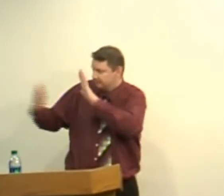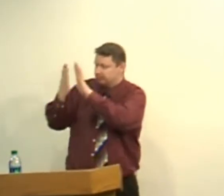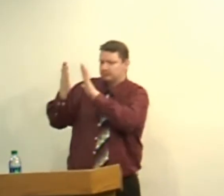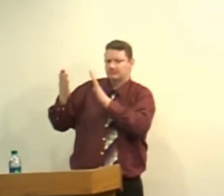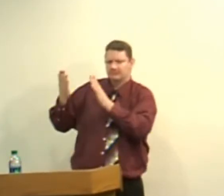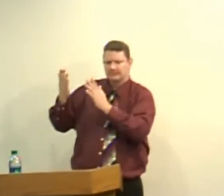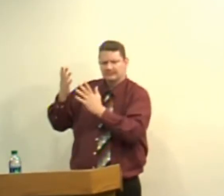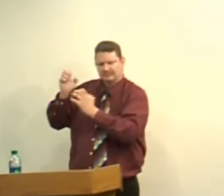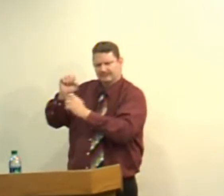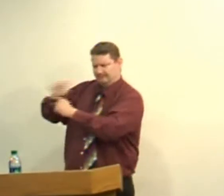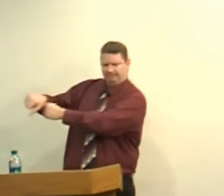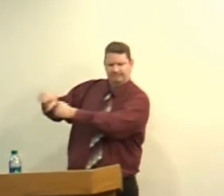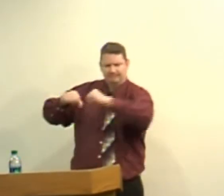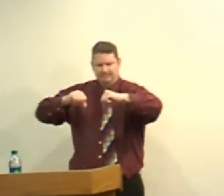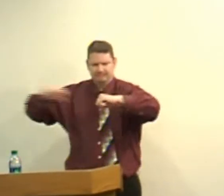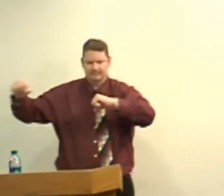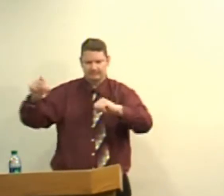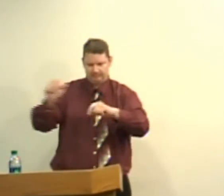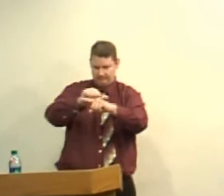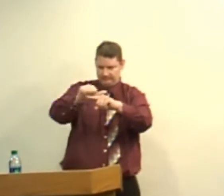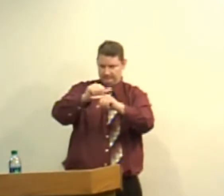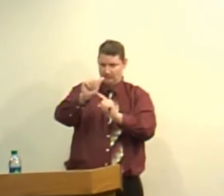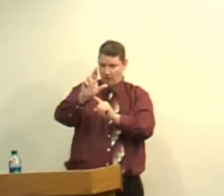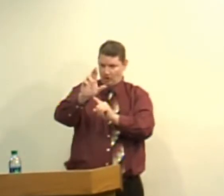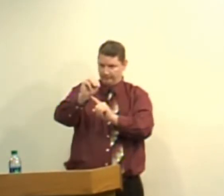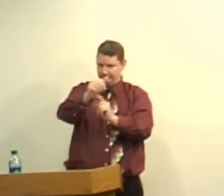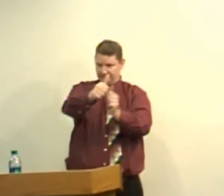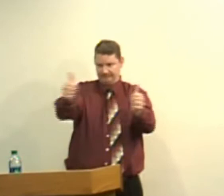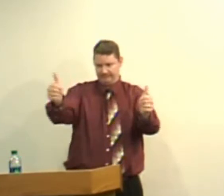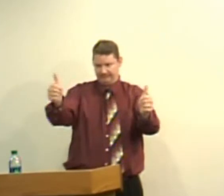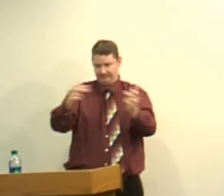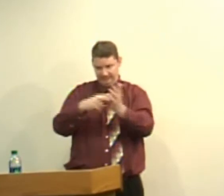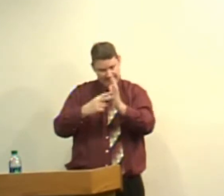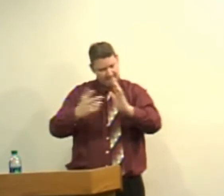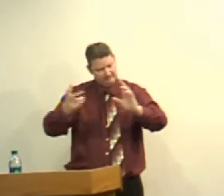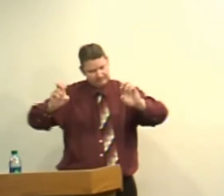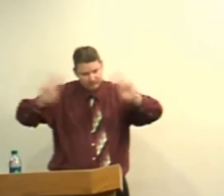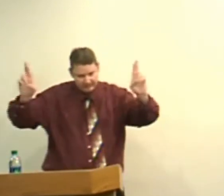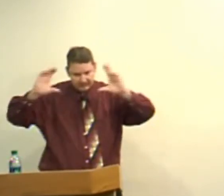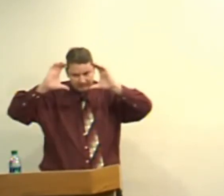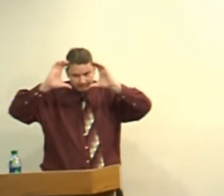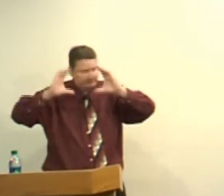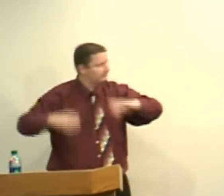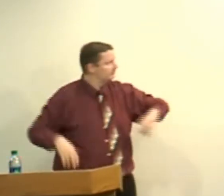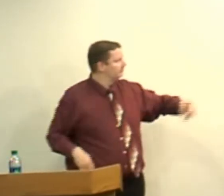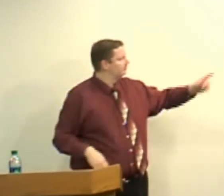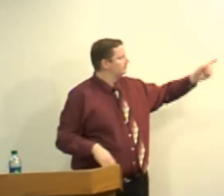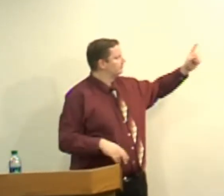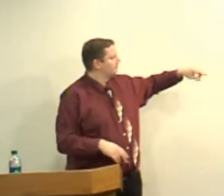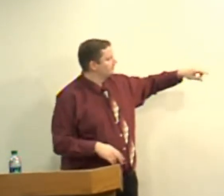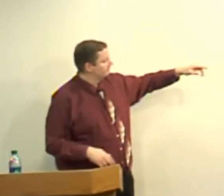to discipline one another, so that when we face all of these challenges, that we are prepared to